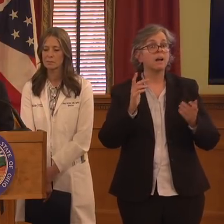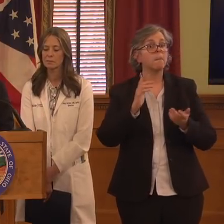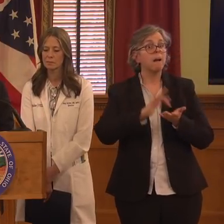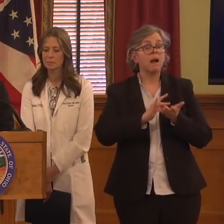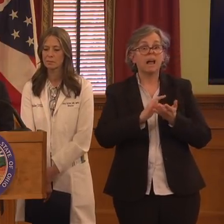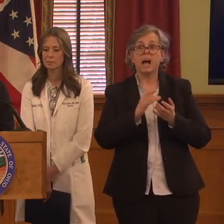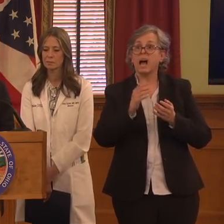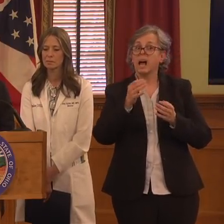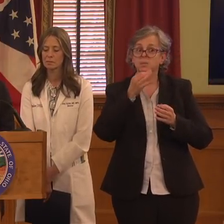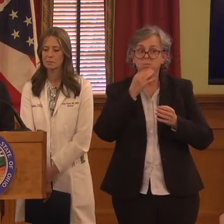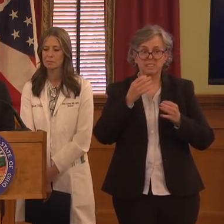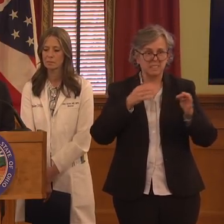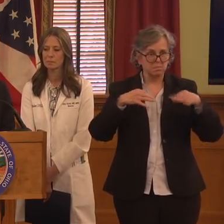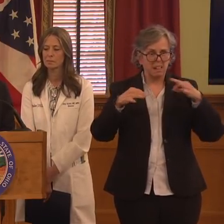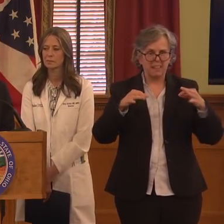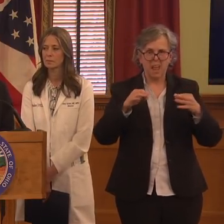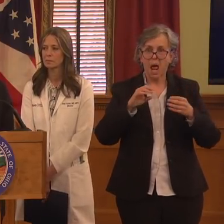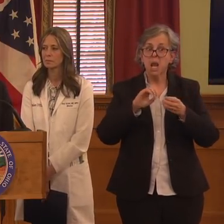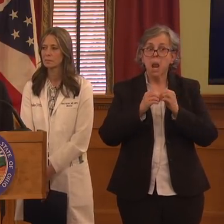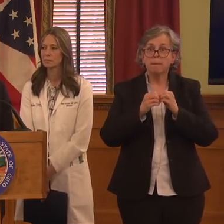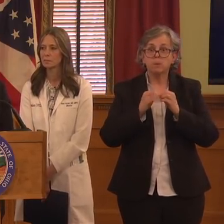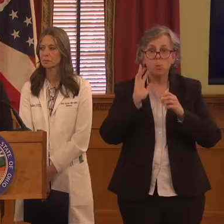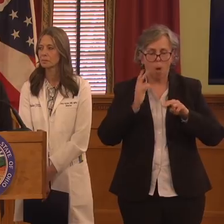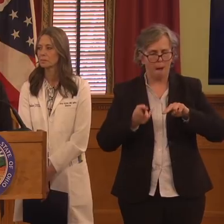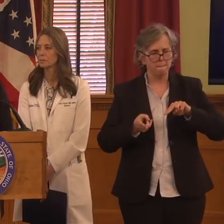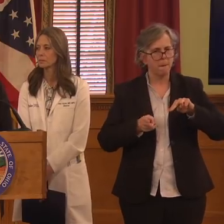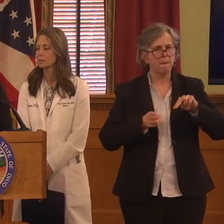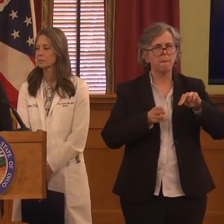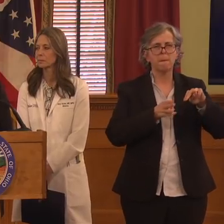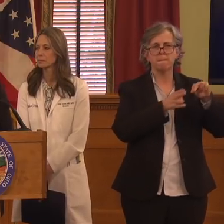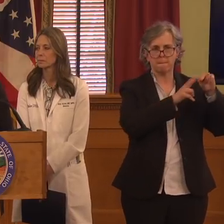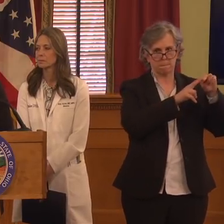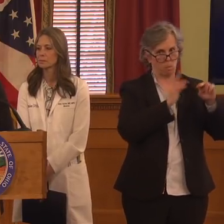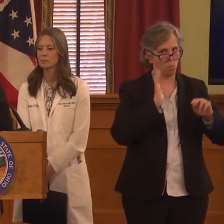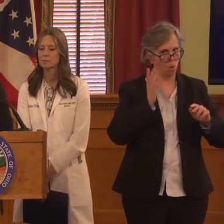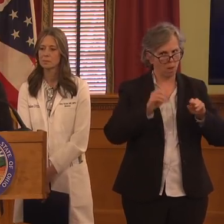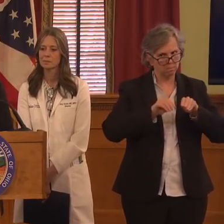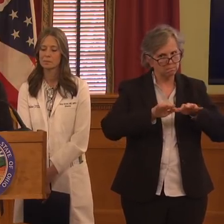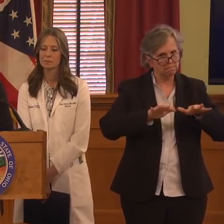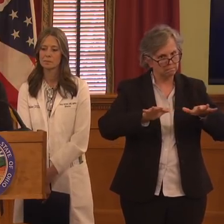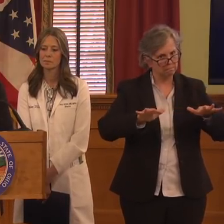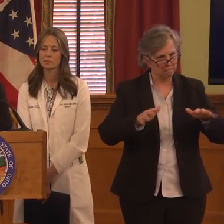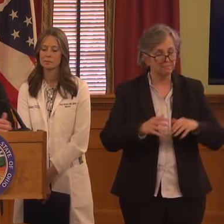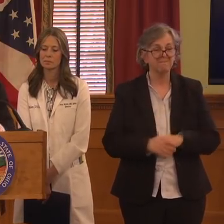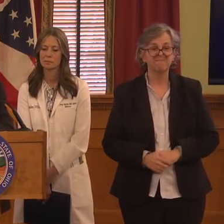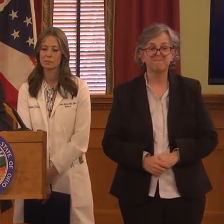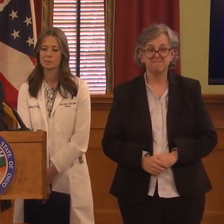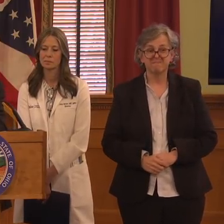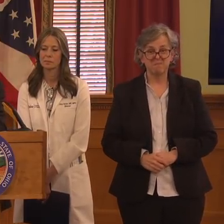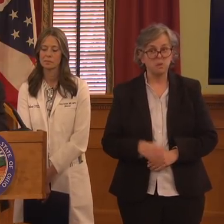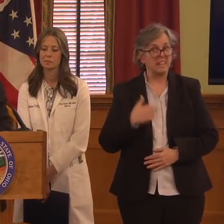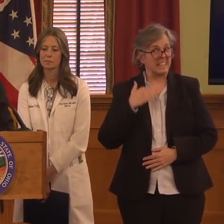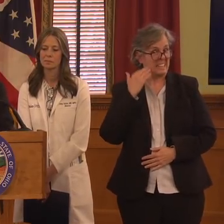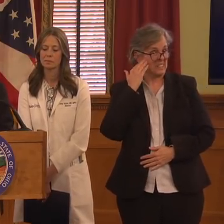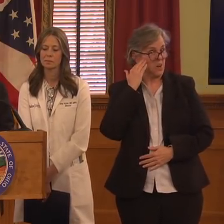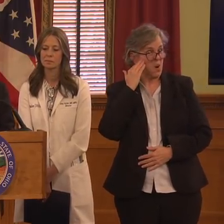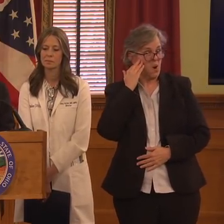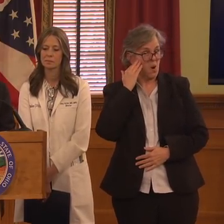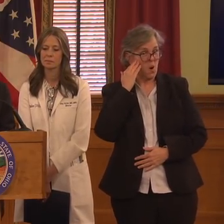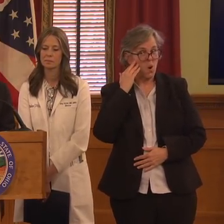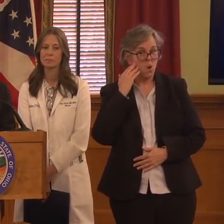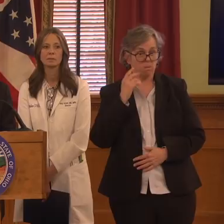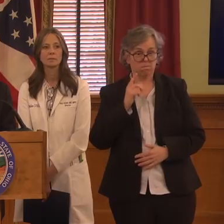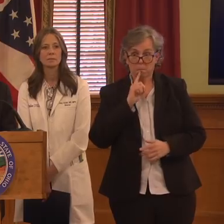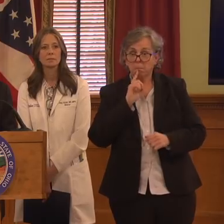to grow. And we know that these confirmed numbers are only